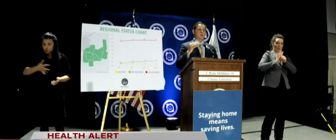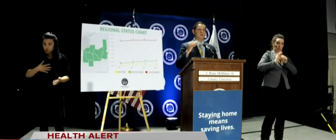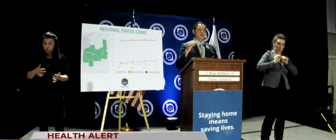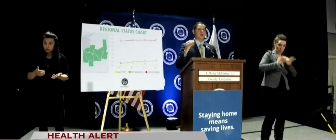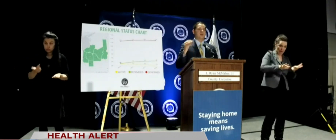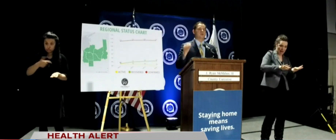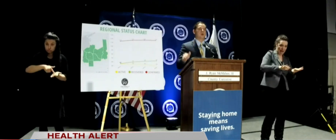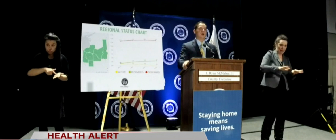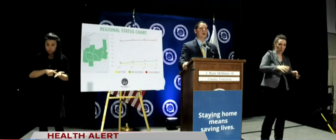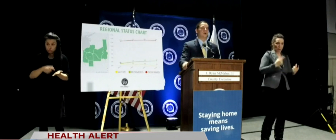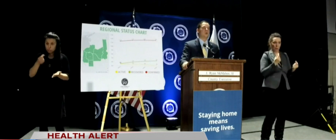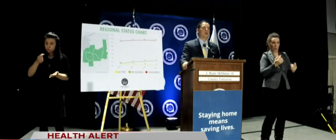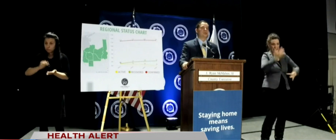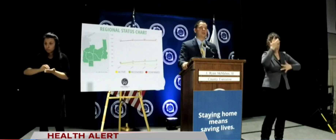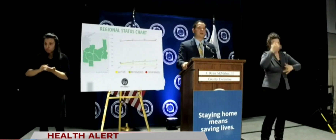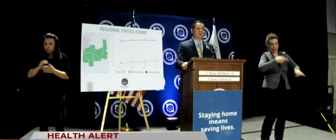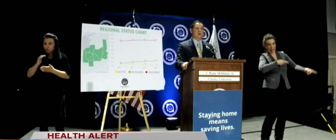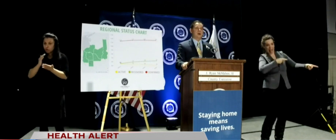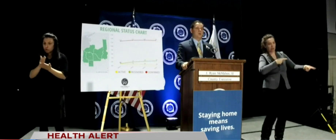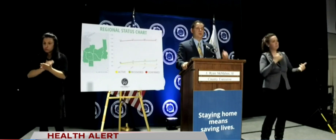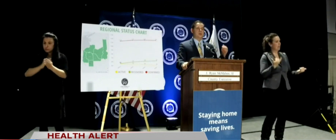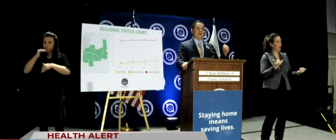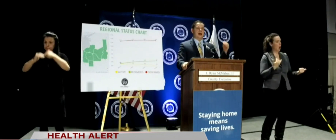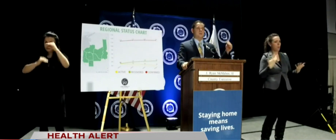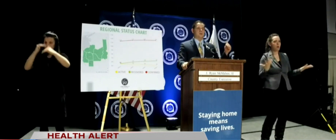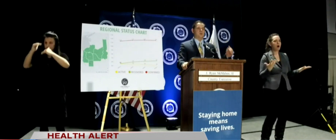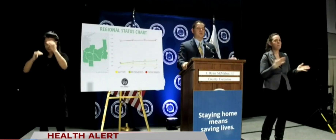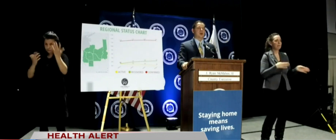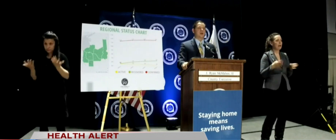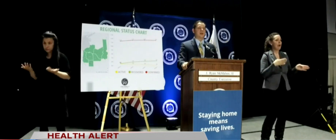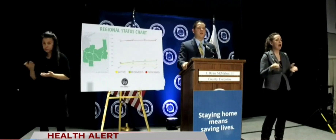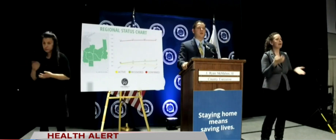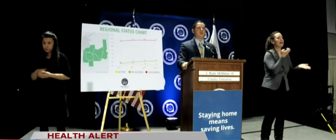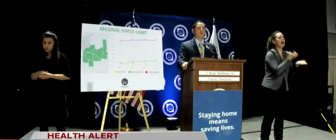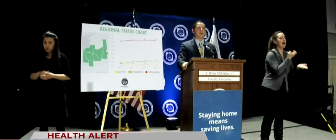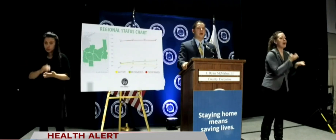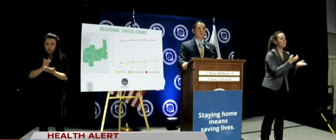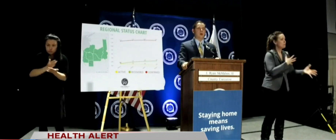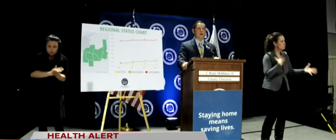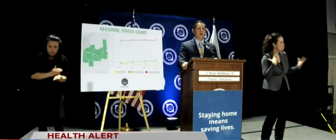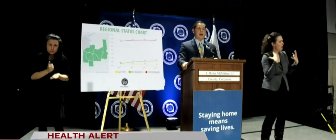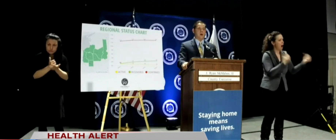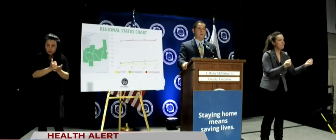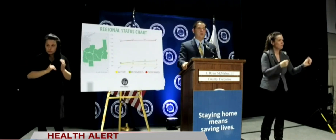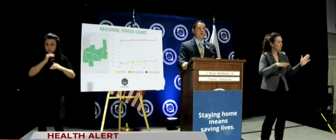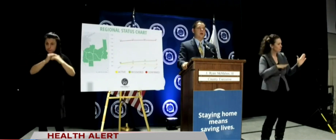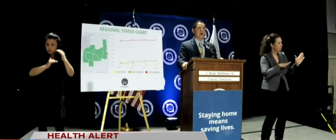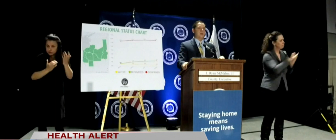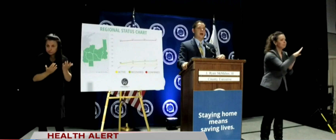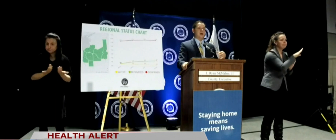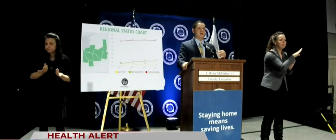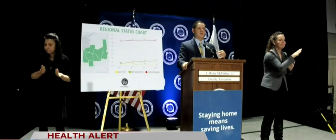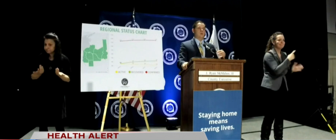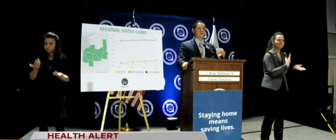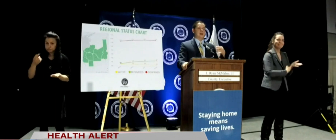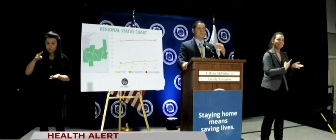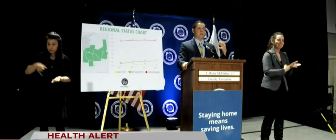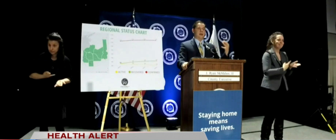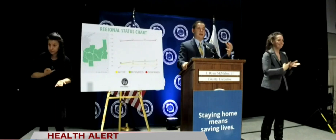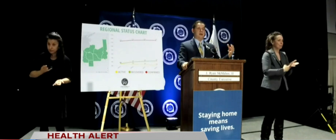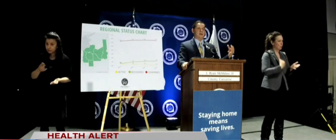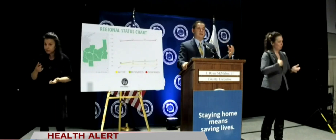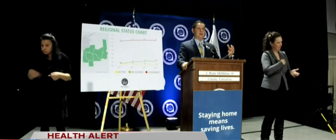in a restart into our region and our regional economies. We're starting that, we're doing that right now. And then once